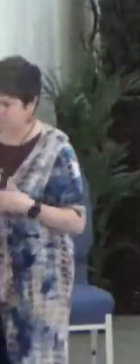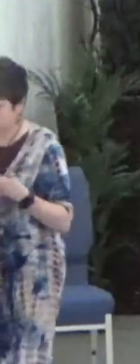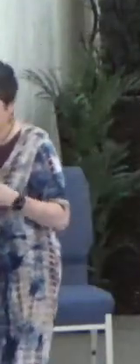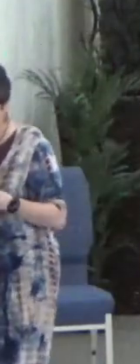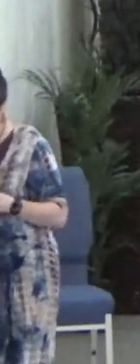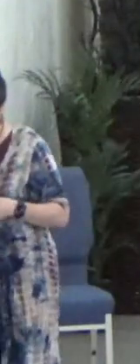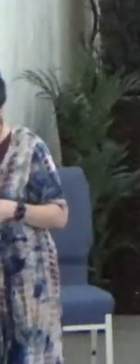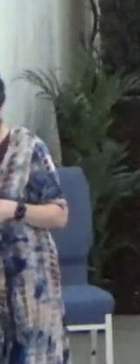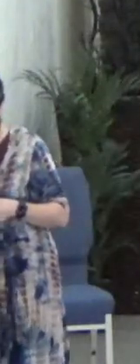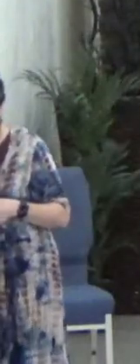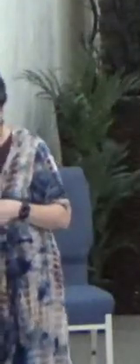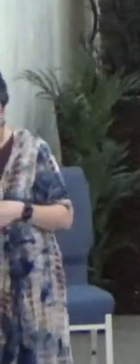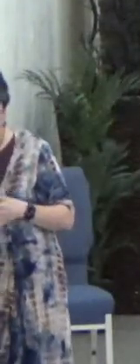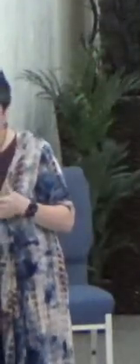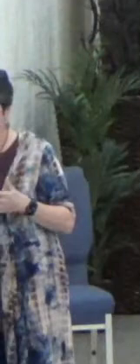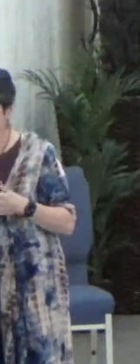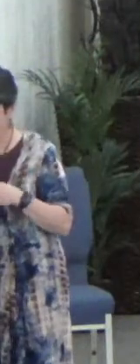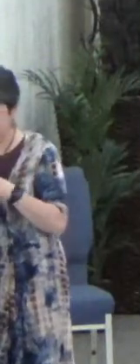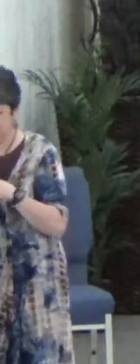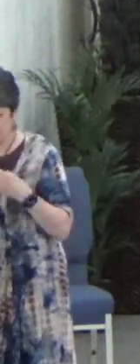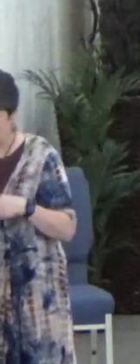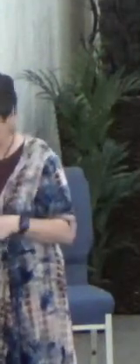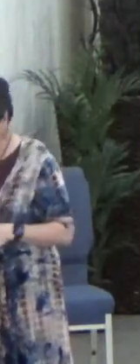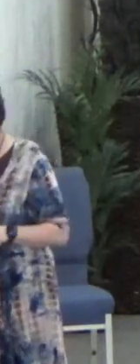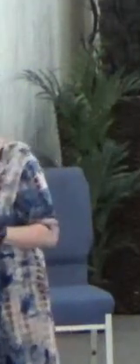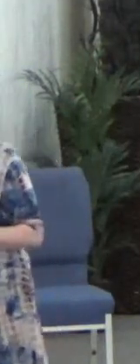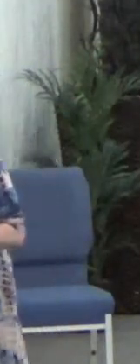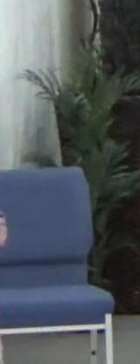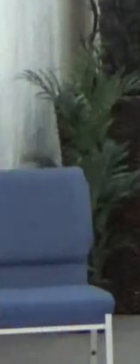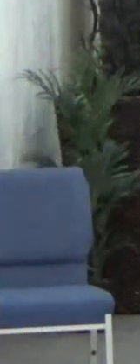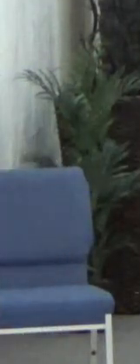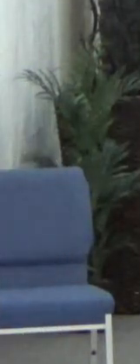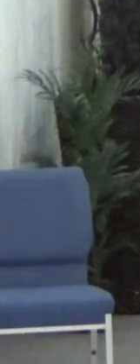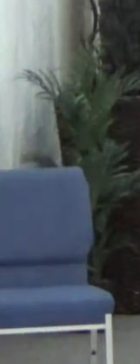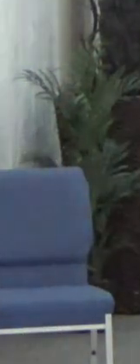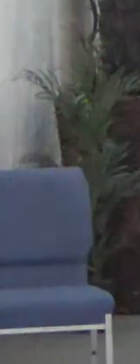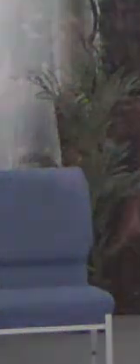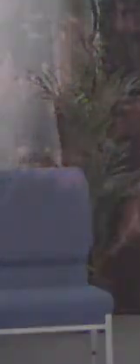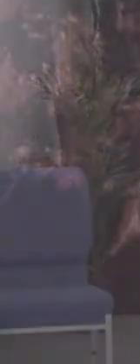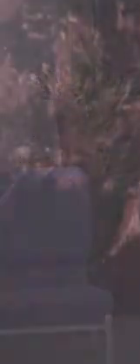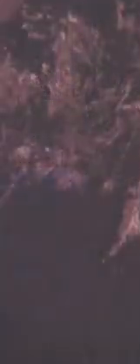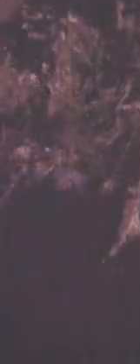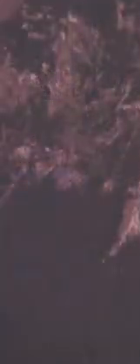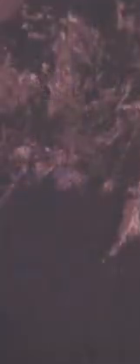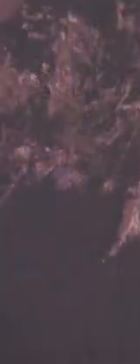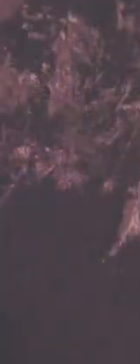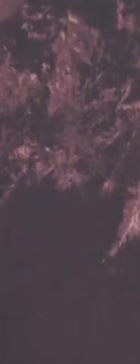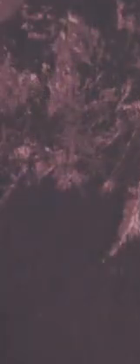seeing you over there for the sending for the McMaster family.